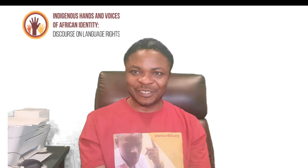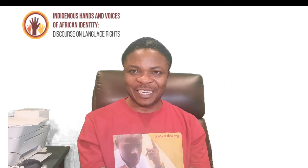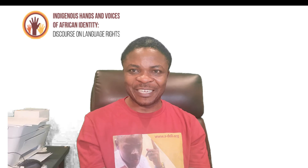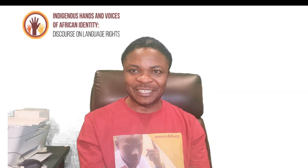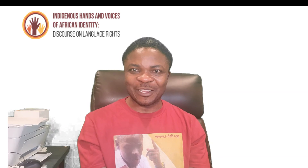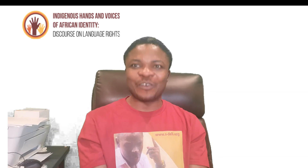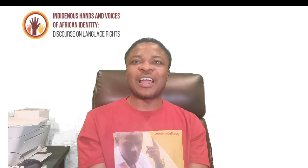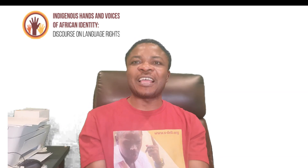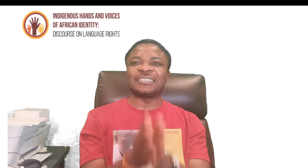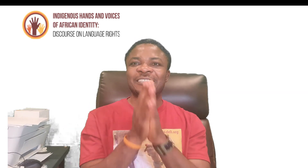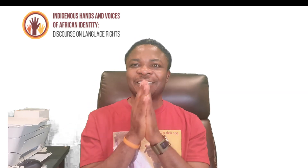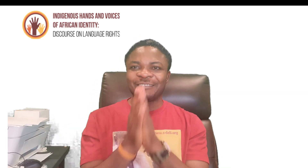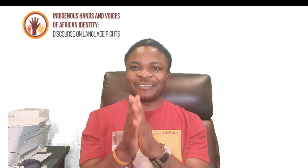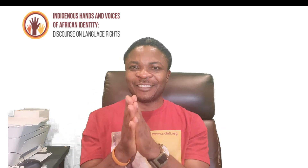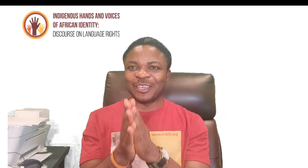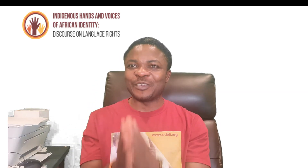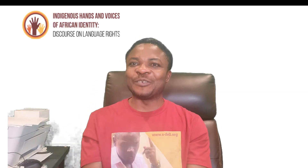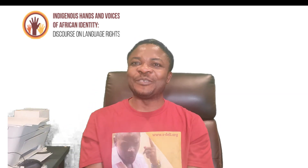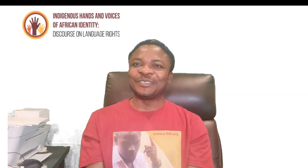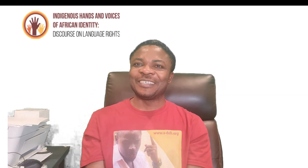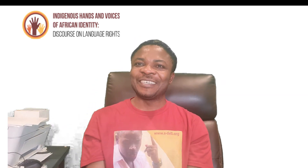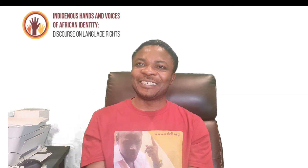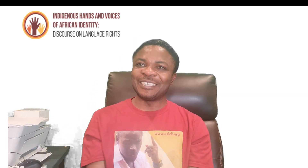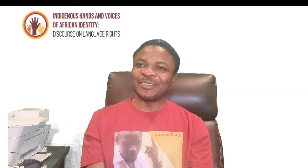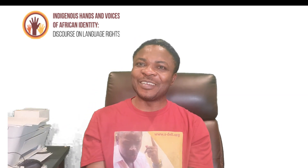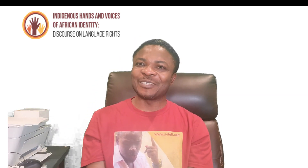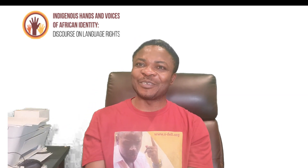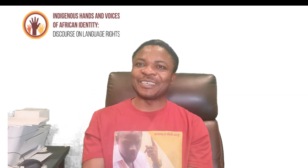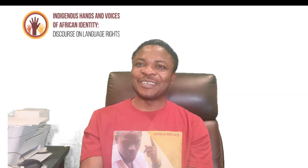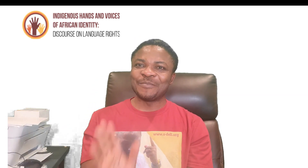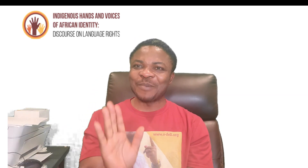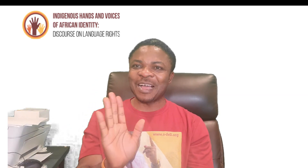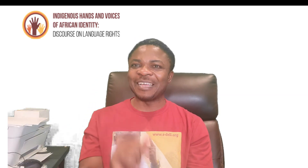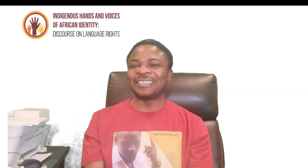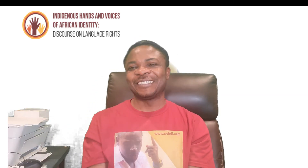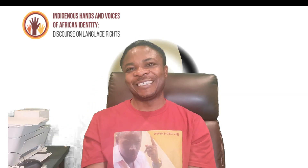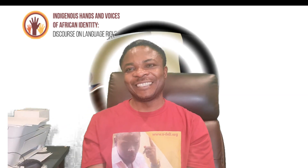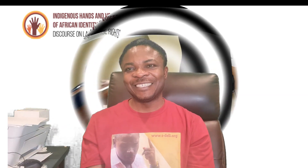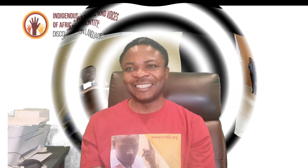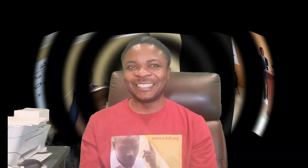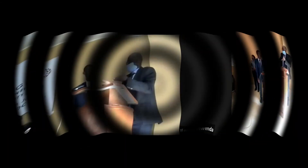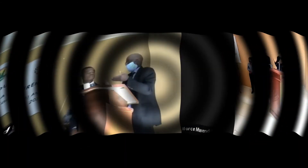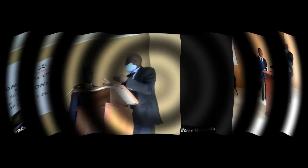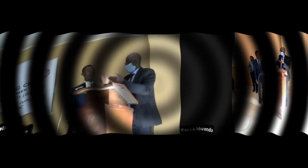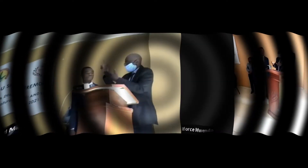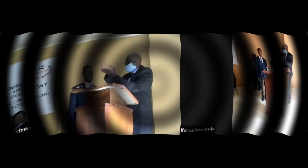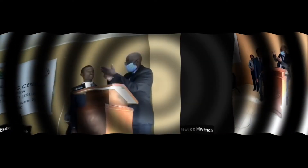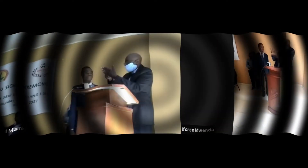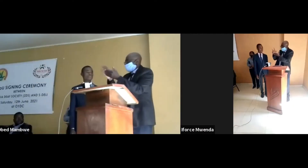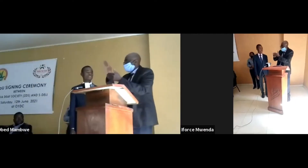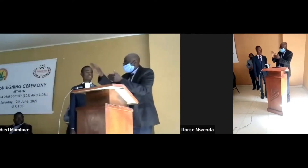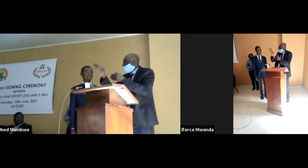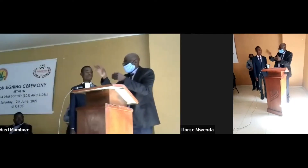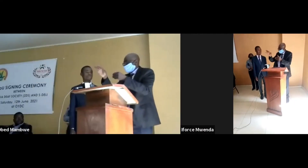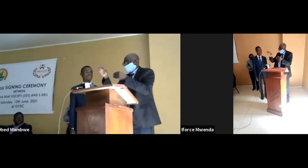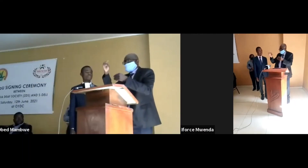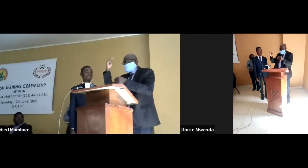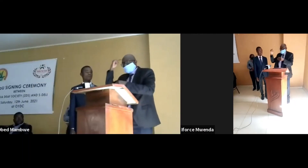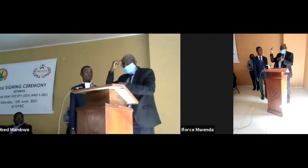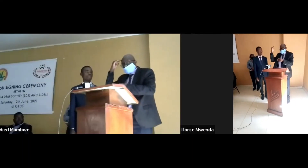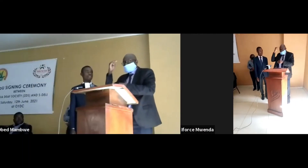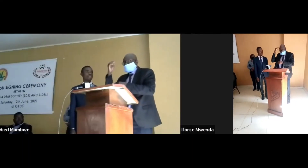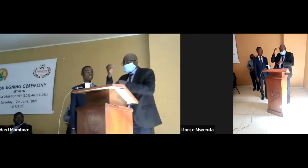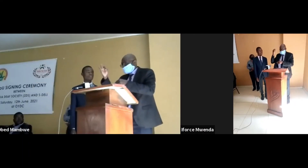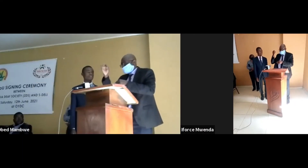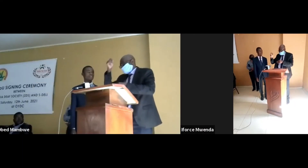indigenous deaf signers. All right, thank you. See you next week. Bye. We really want to thank